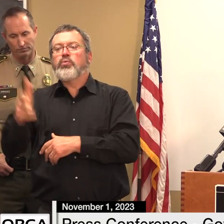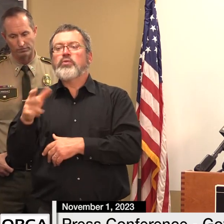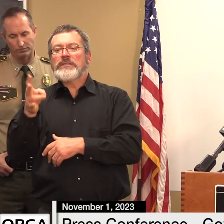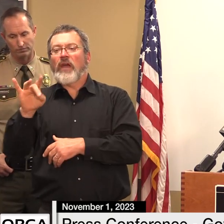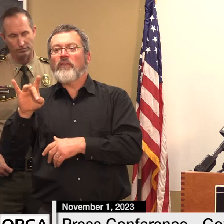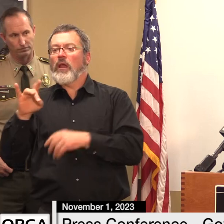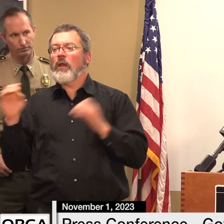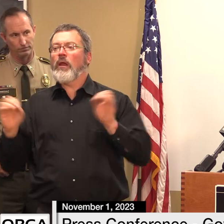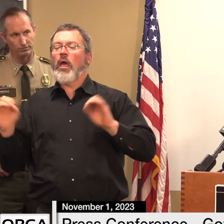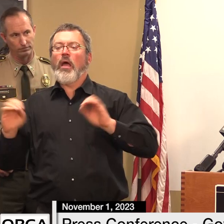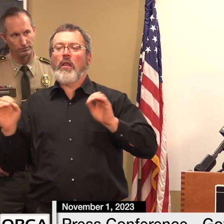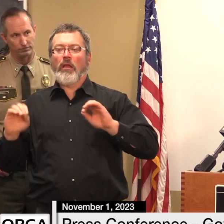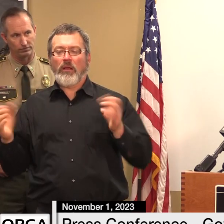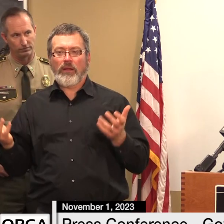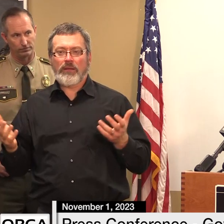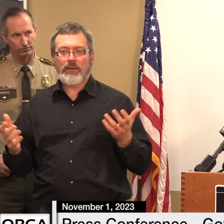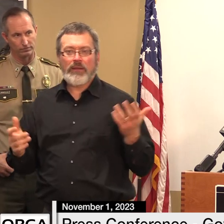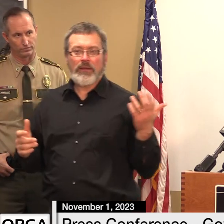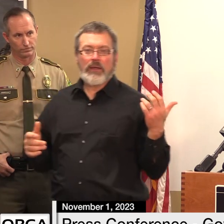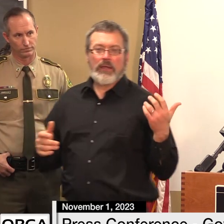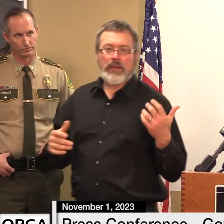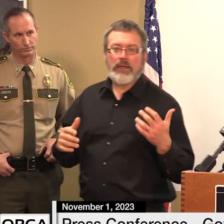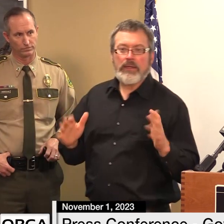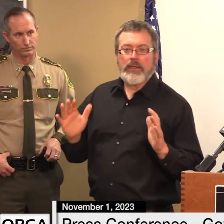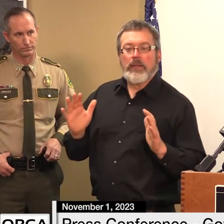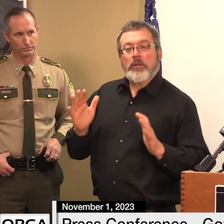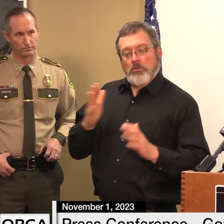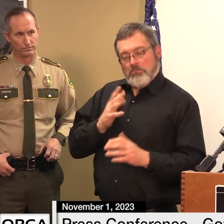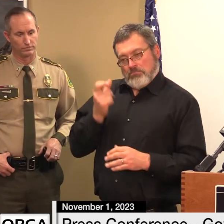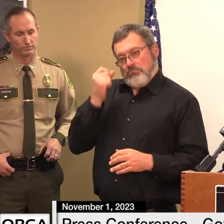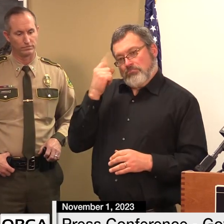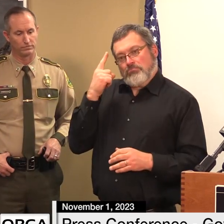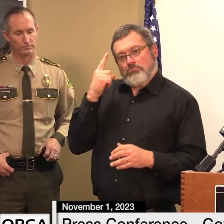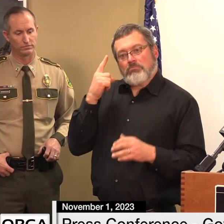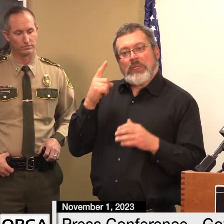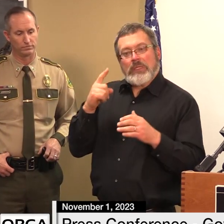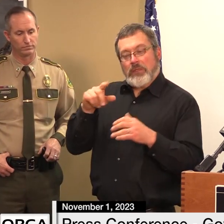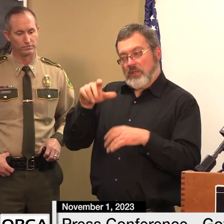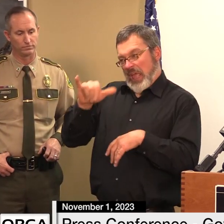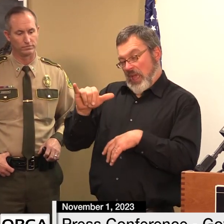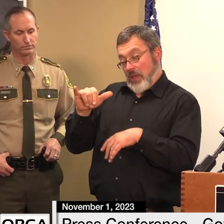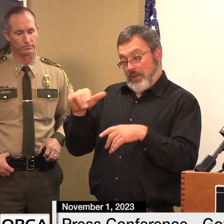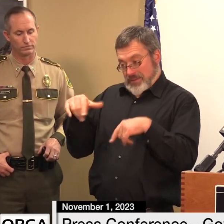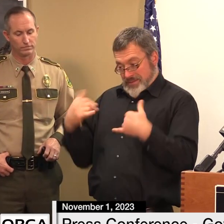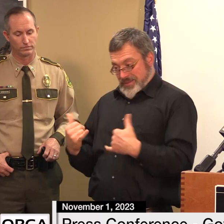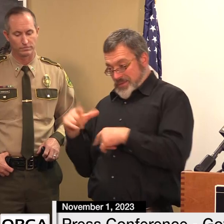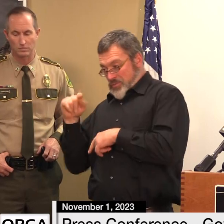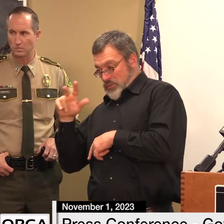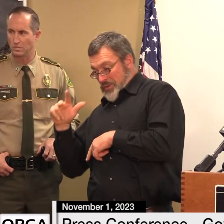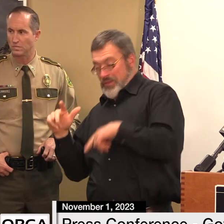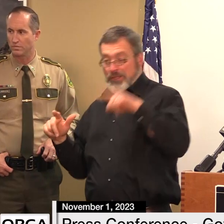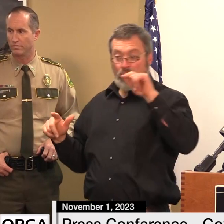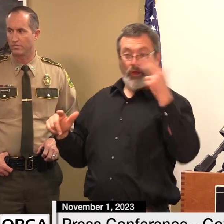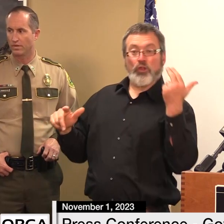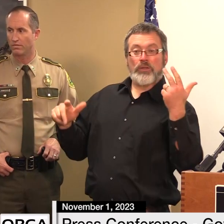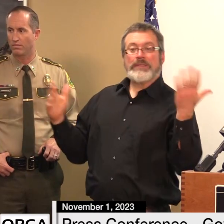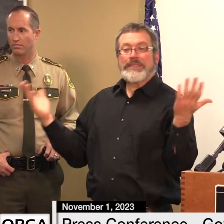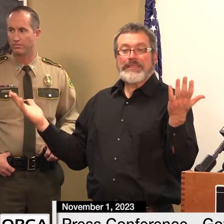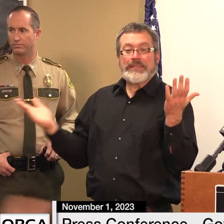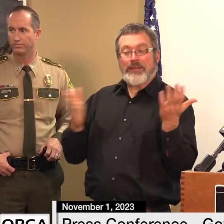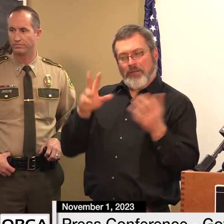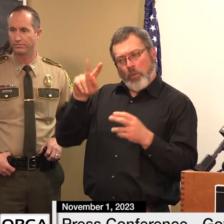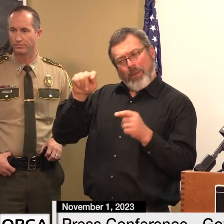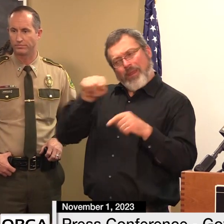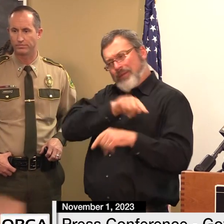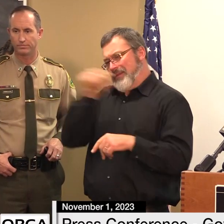Yeah. Well, again, I would say that, you know, 10, 20 years ago, things were a little bit different in Vermont. We didn't have the level